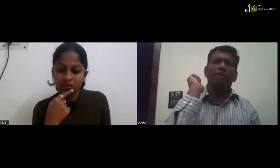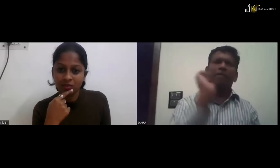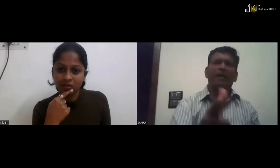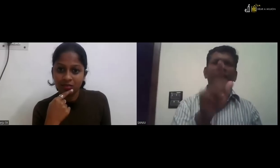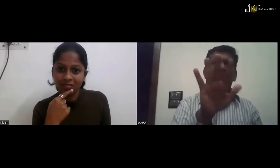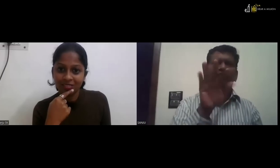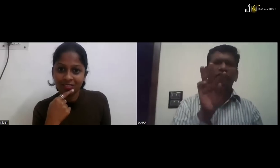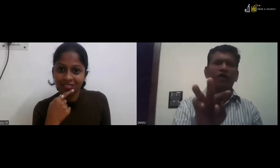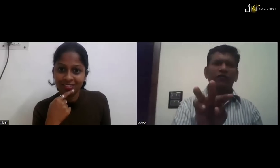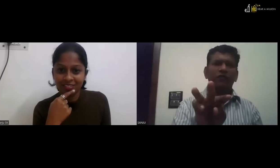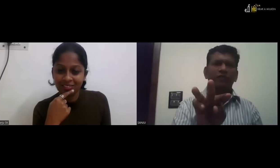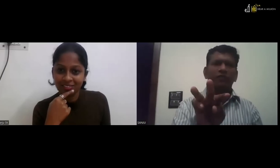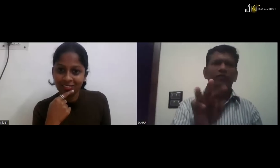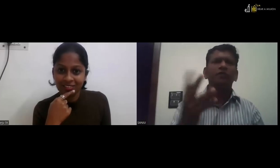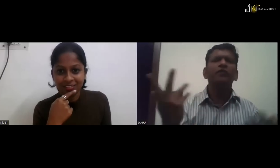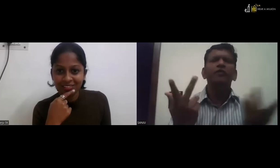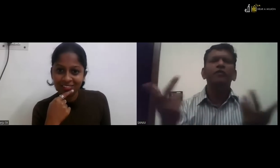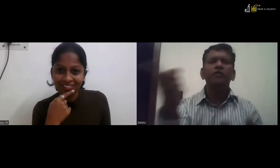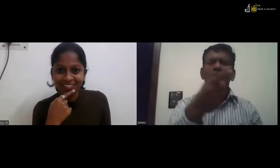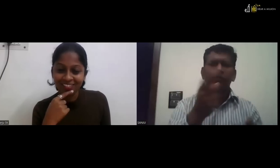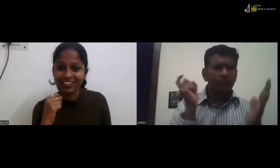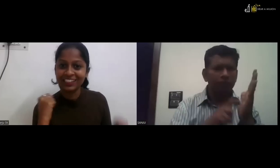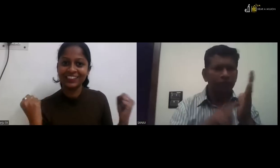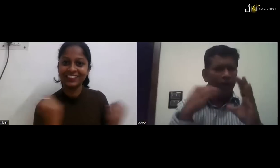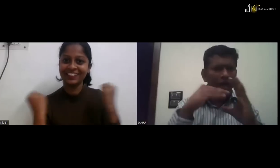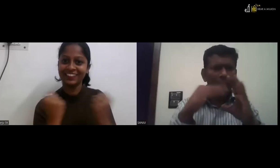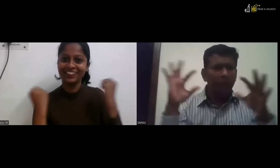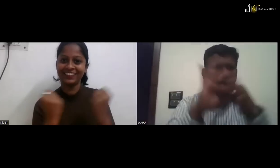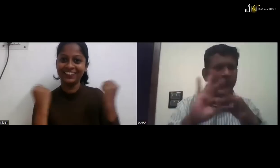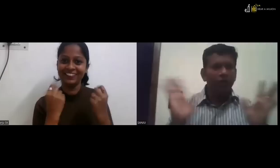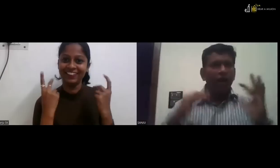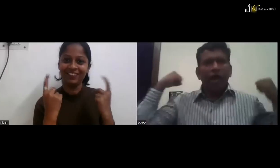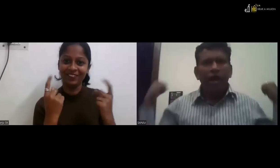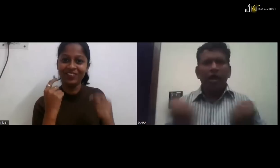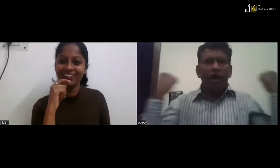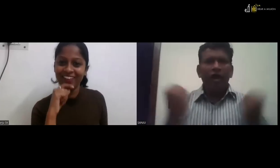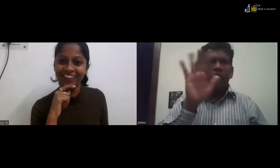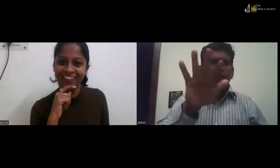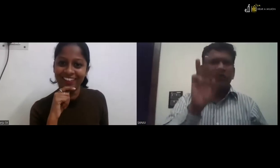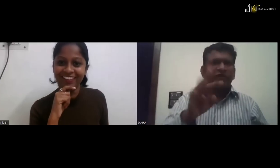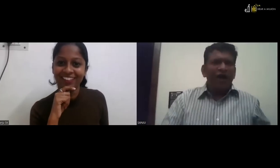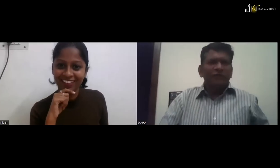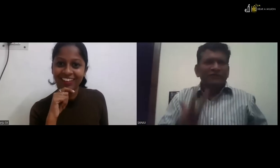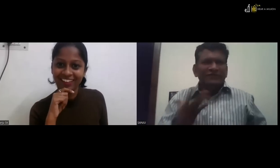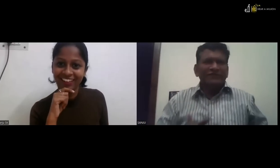that for the disabled persons, they will be paying 5,000 rupees. For what? If you